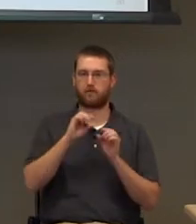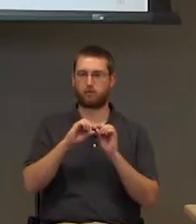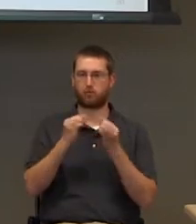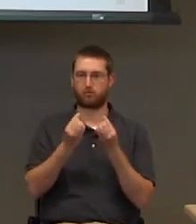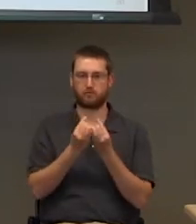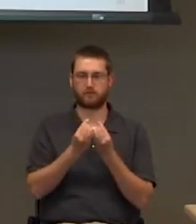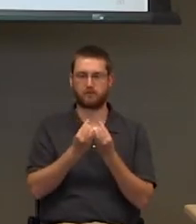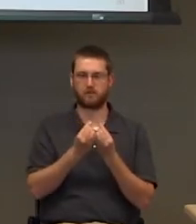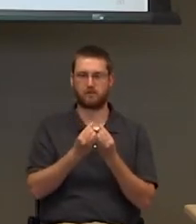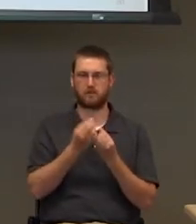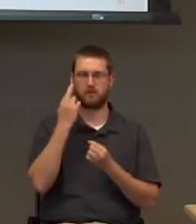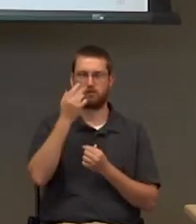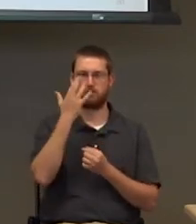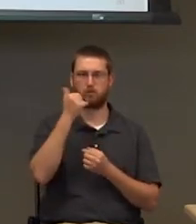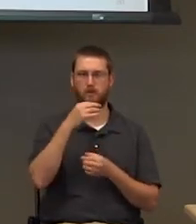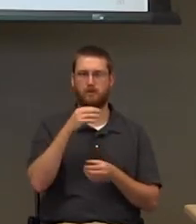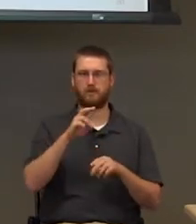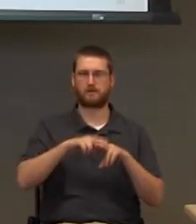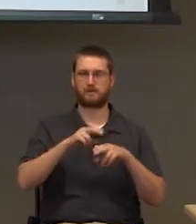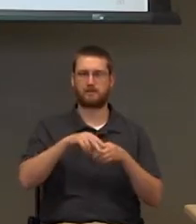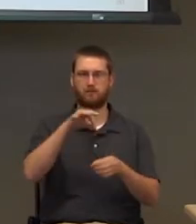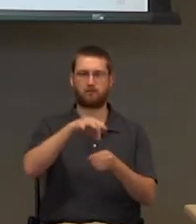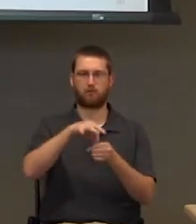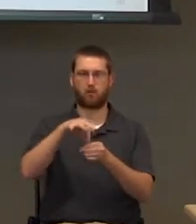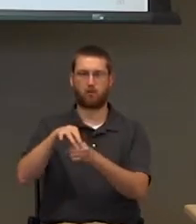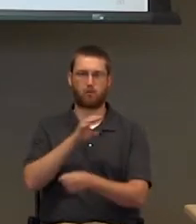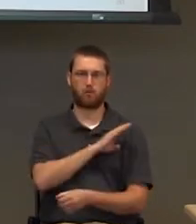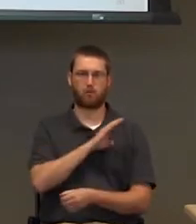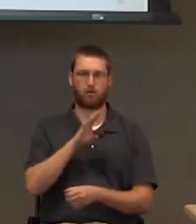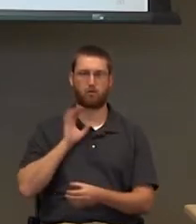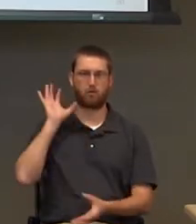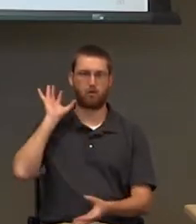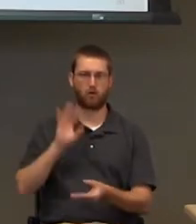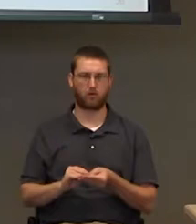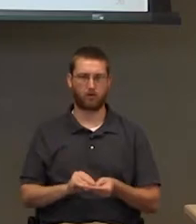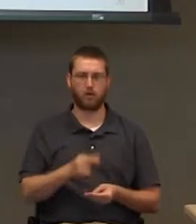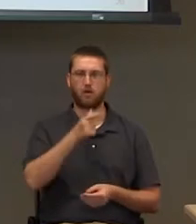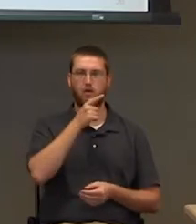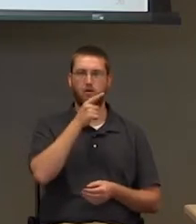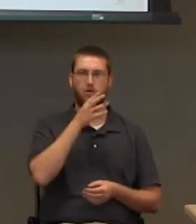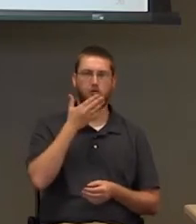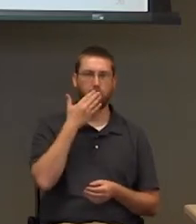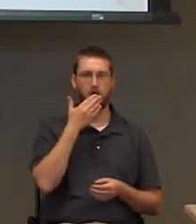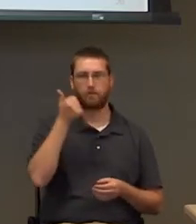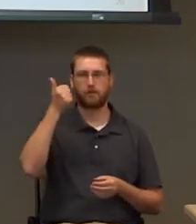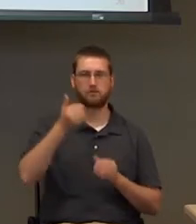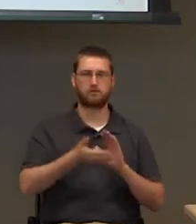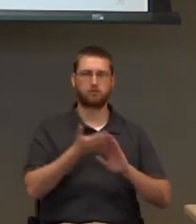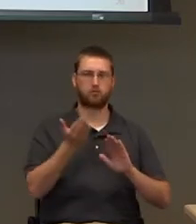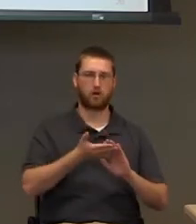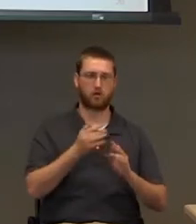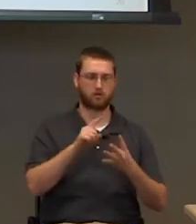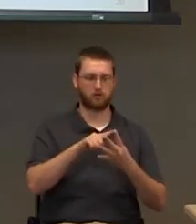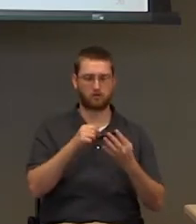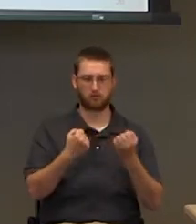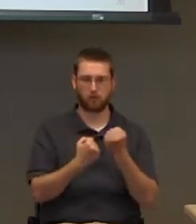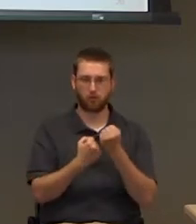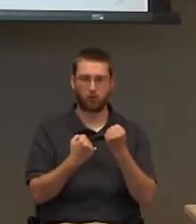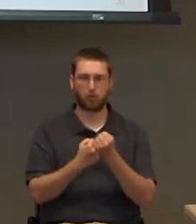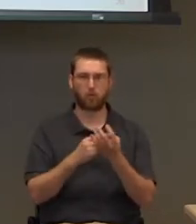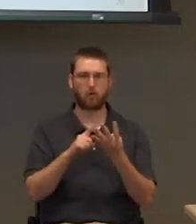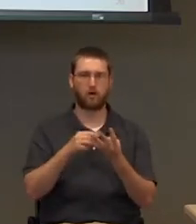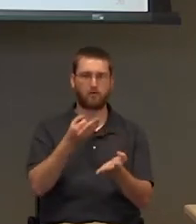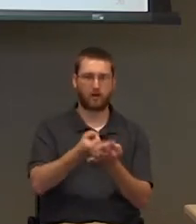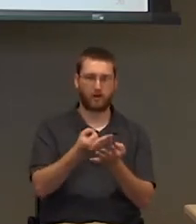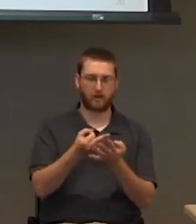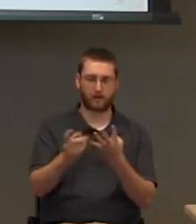why those seats should be voted on by the board as a whole. So who they think the best person to run, support, deal